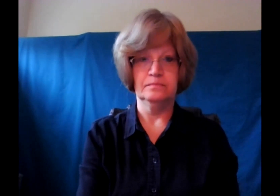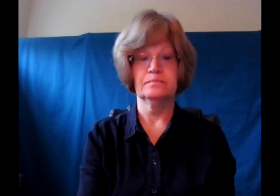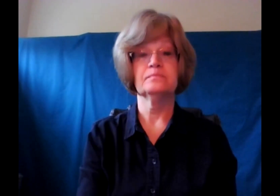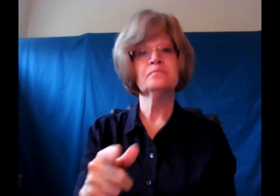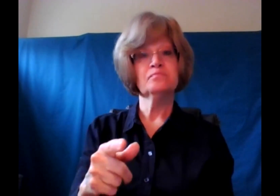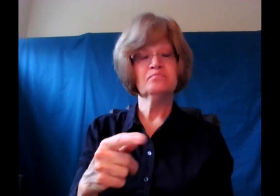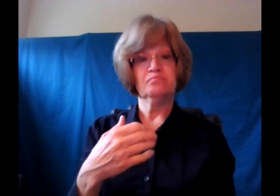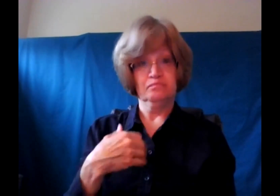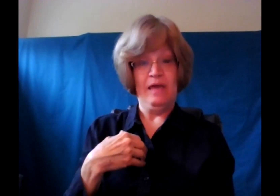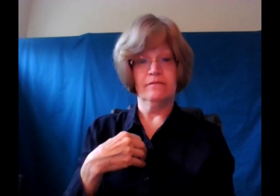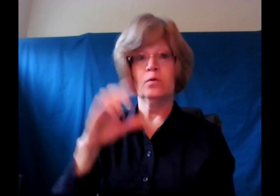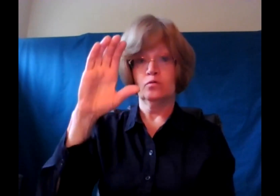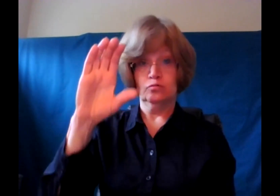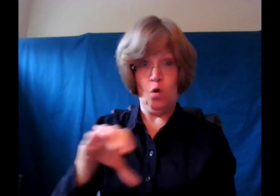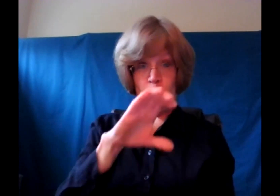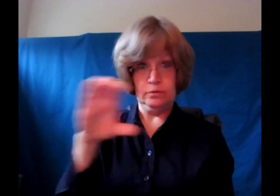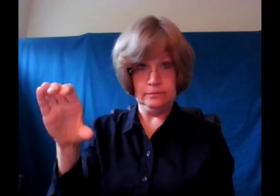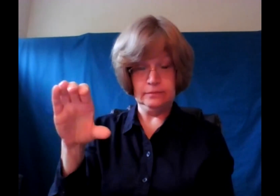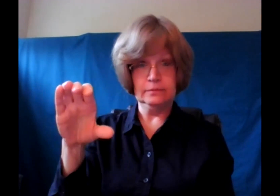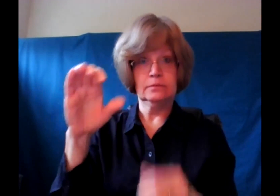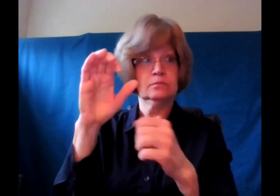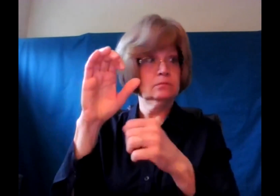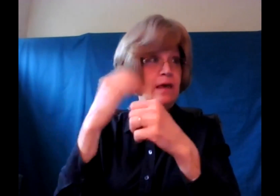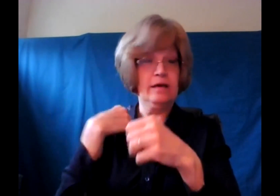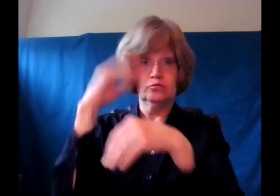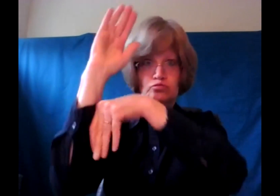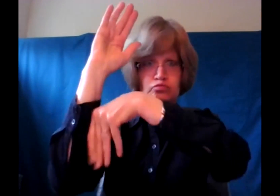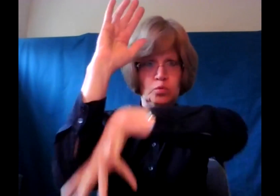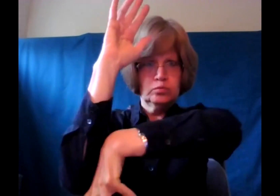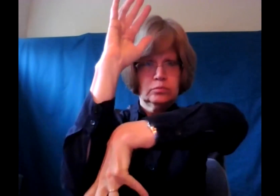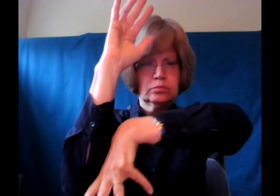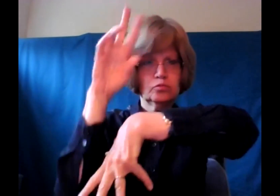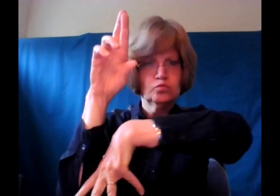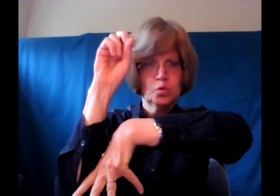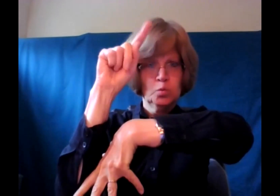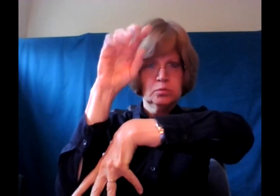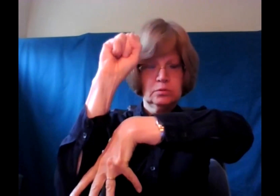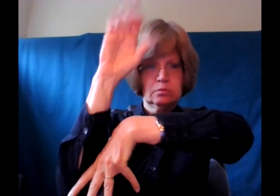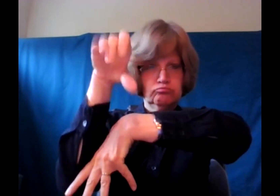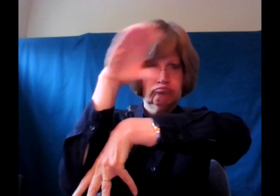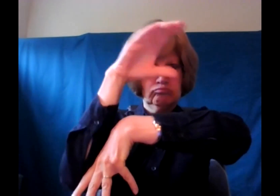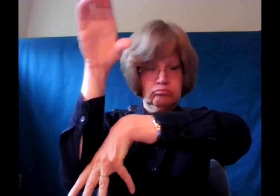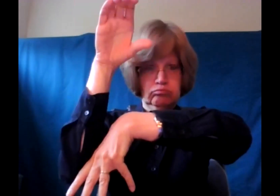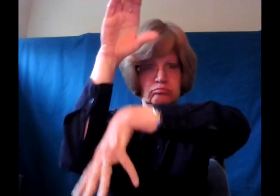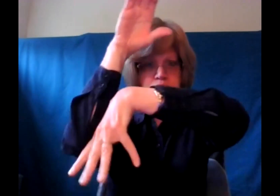a cross that has roots. If you look up on the screen, you can see it.